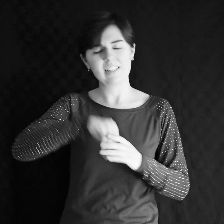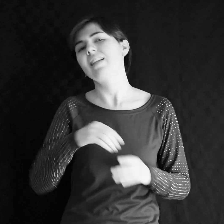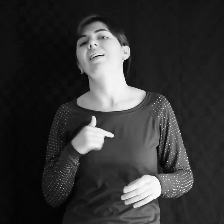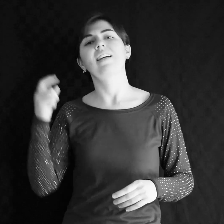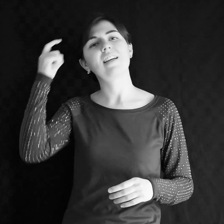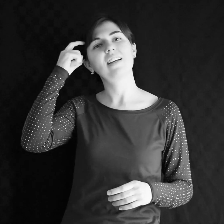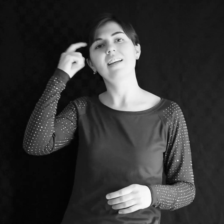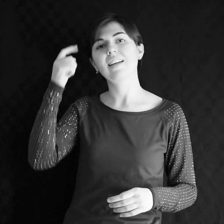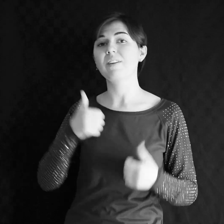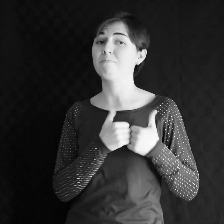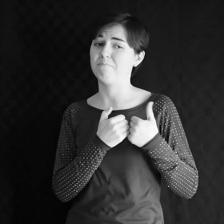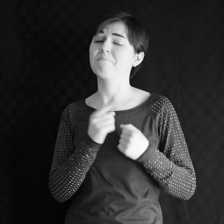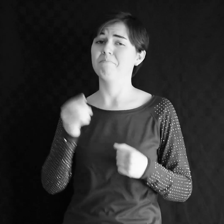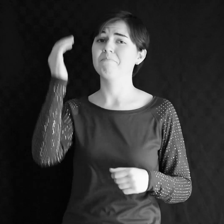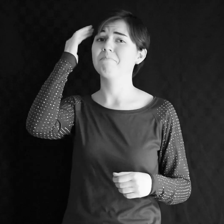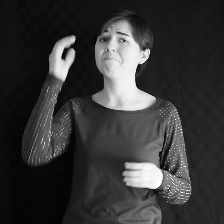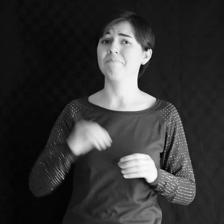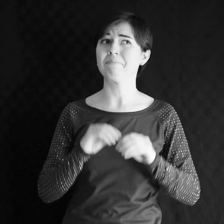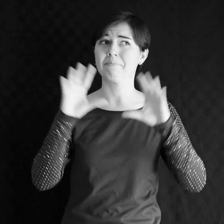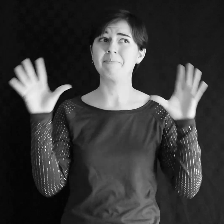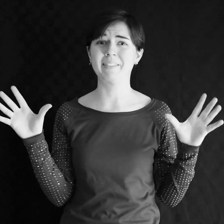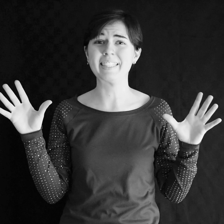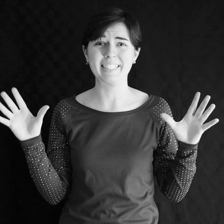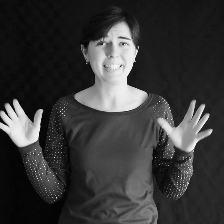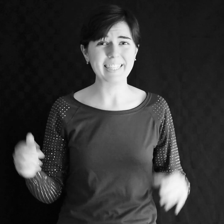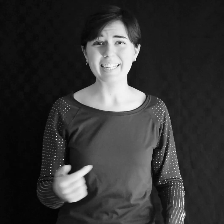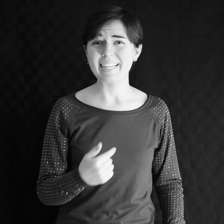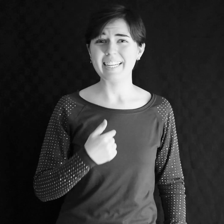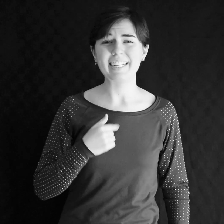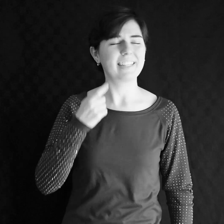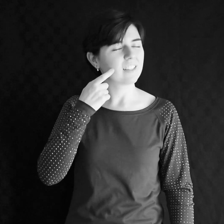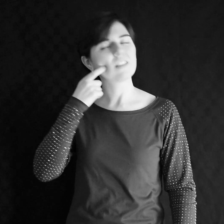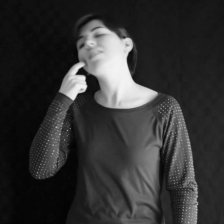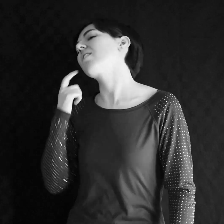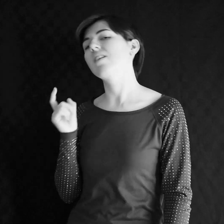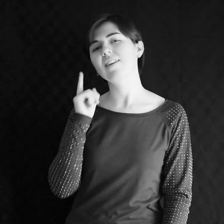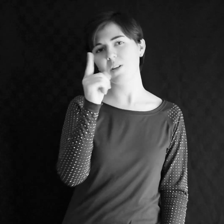my brain. And baby, you know it's obvious. I'm a sucker for you.